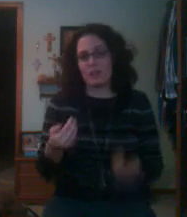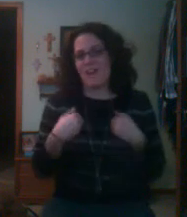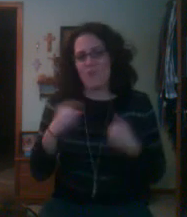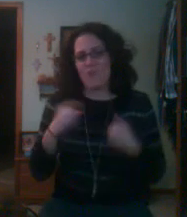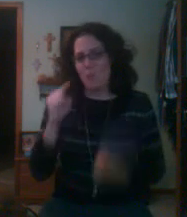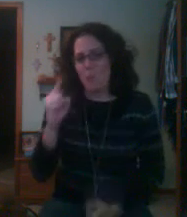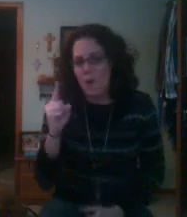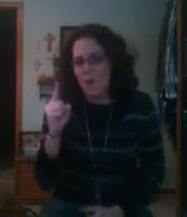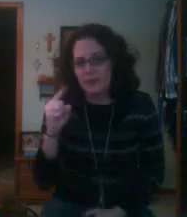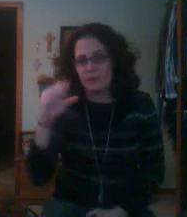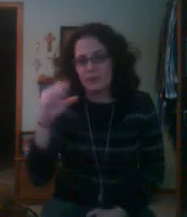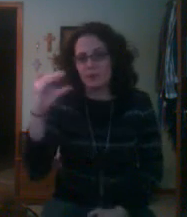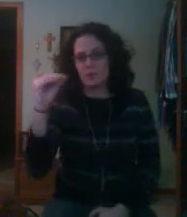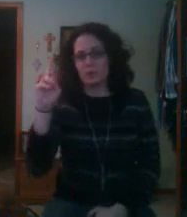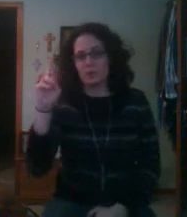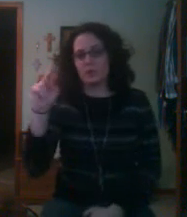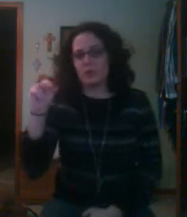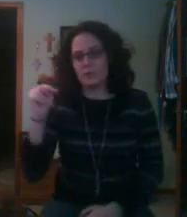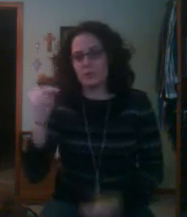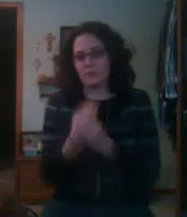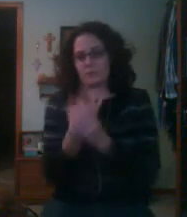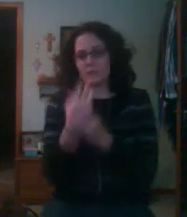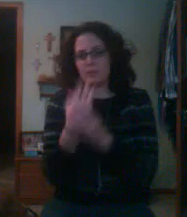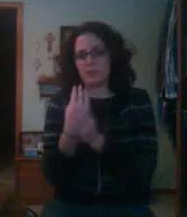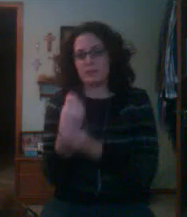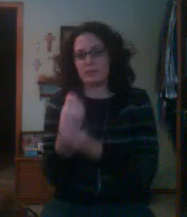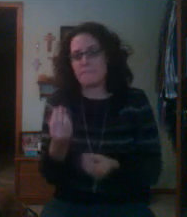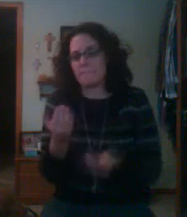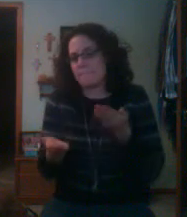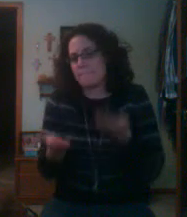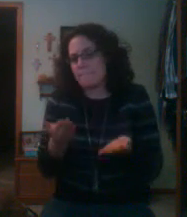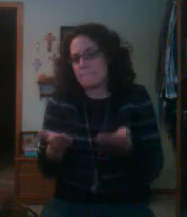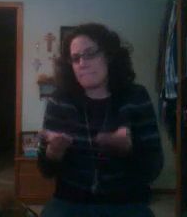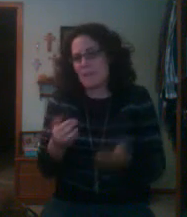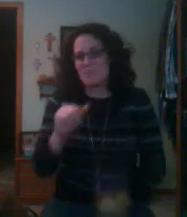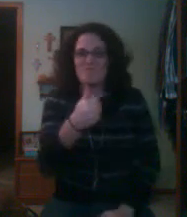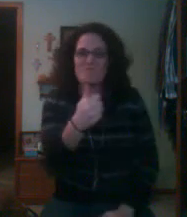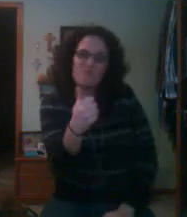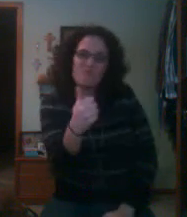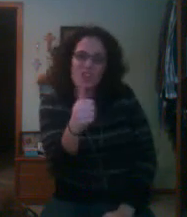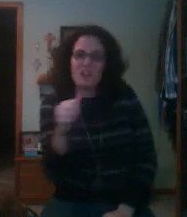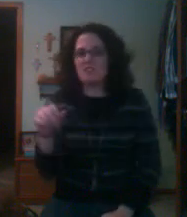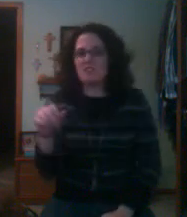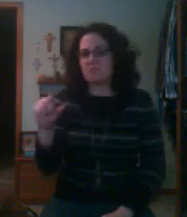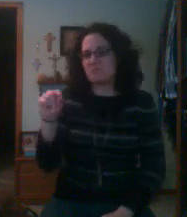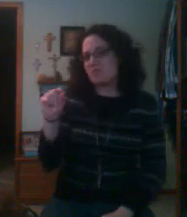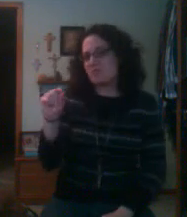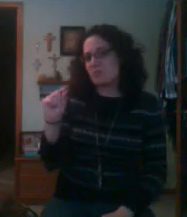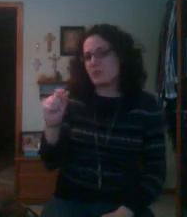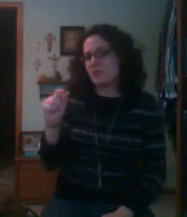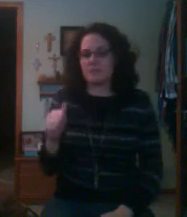a good representation. You're going to want to have multiple, maybe 10 or 20 different corn plants that you're going to measure over a period of time.